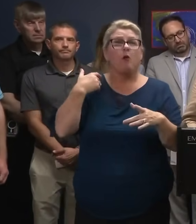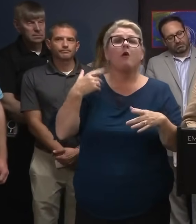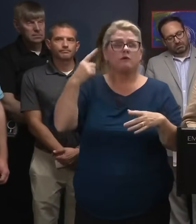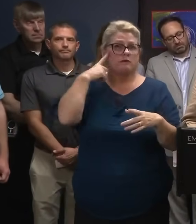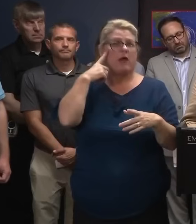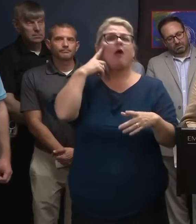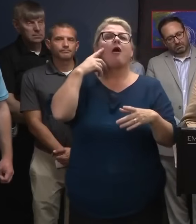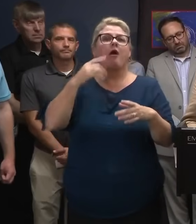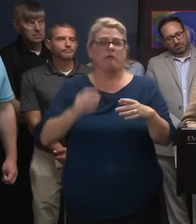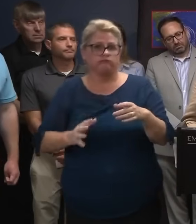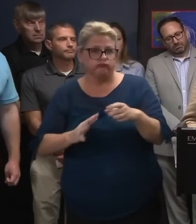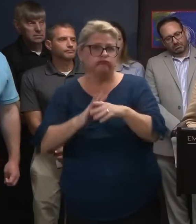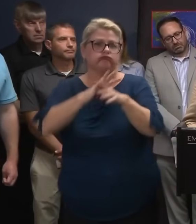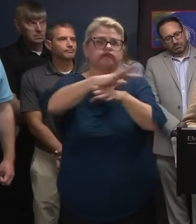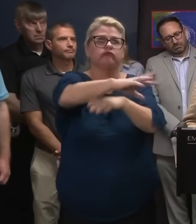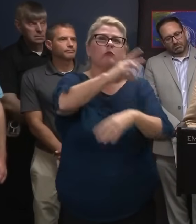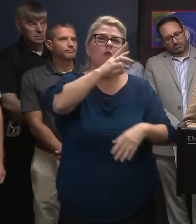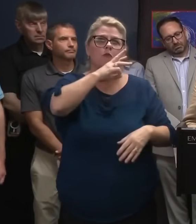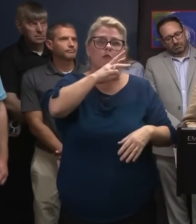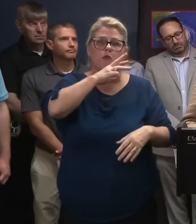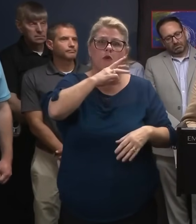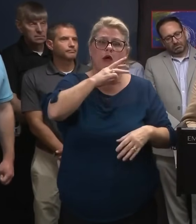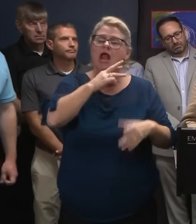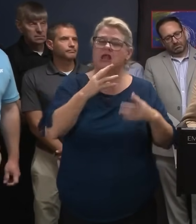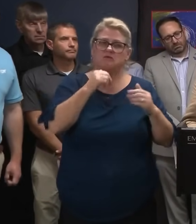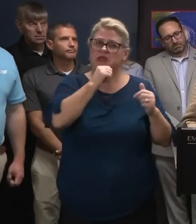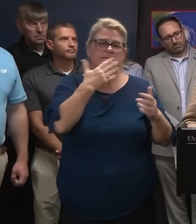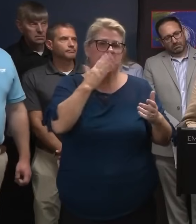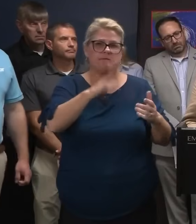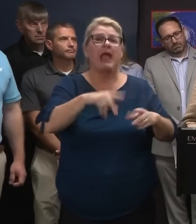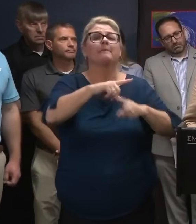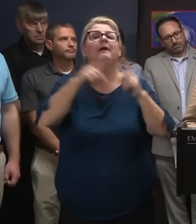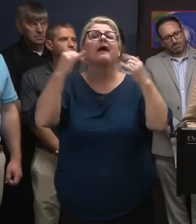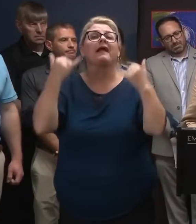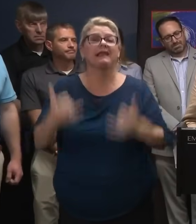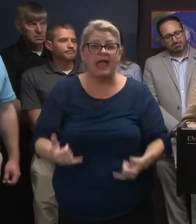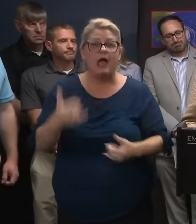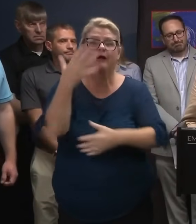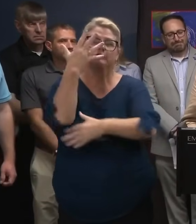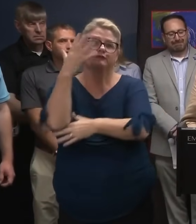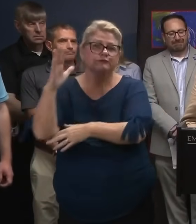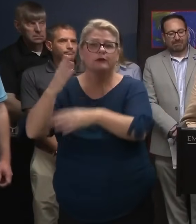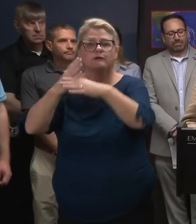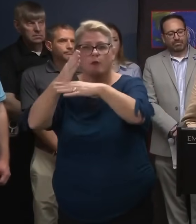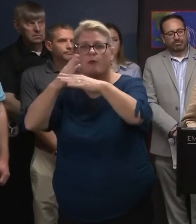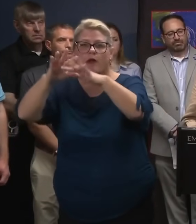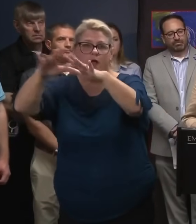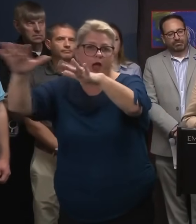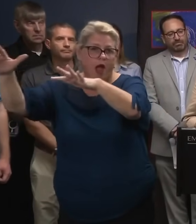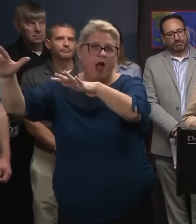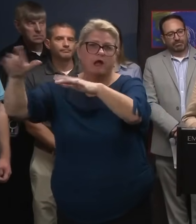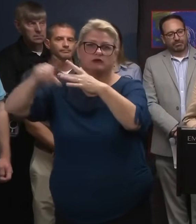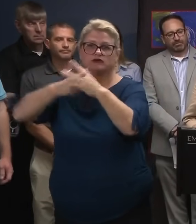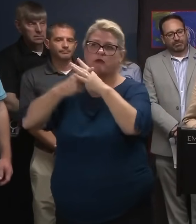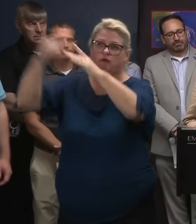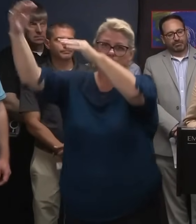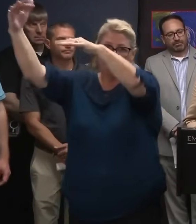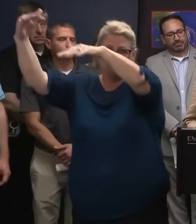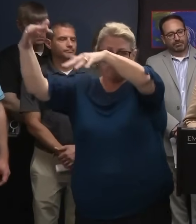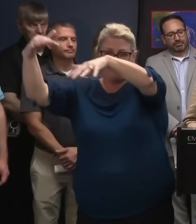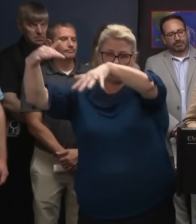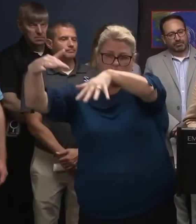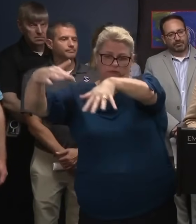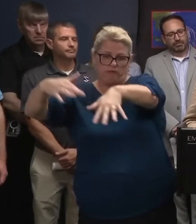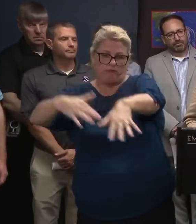However, debris accumulations in spillways is a concern both now and in weeks to come as runoff from